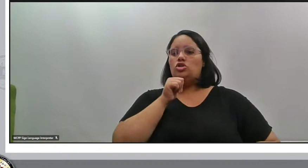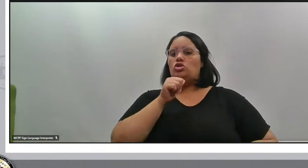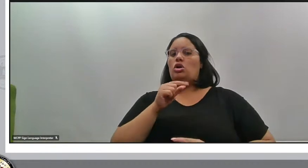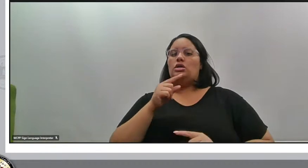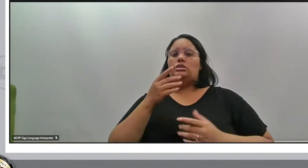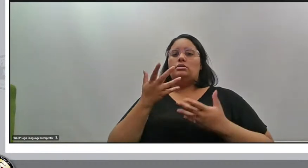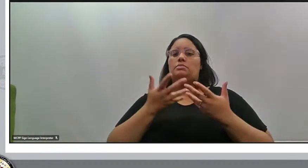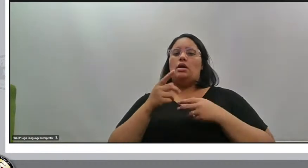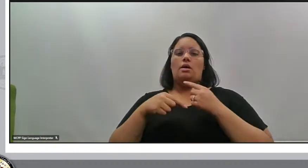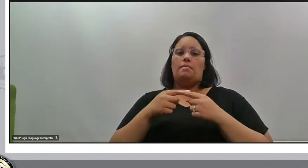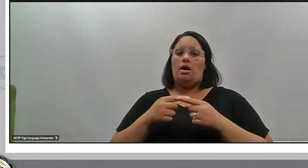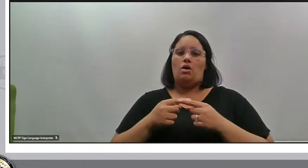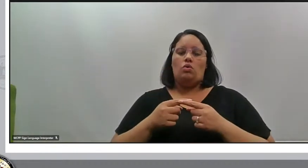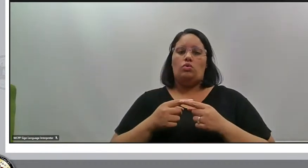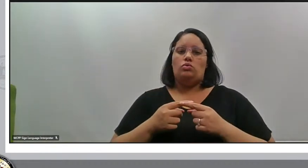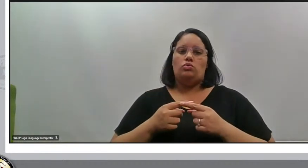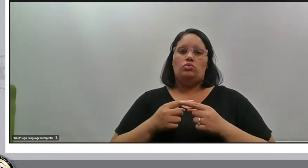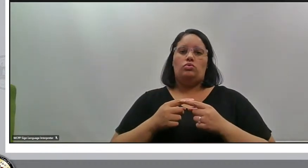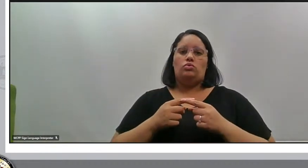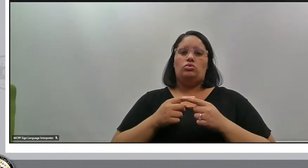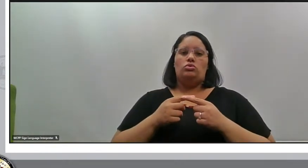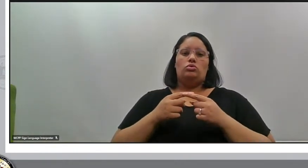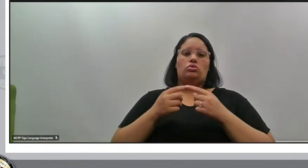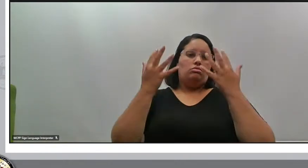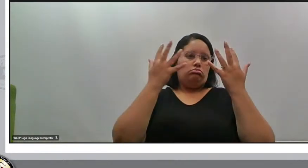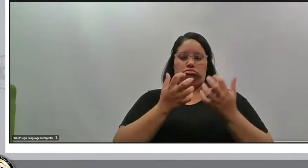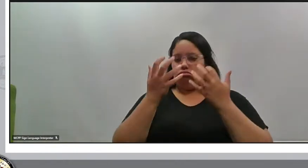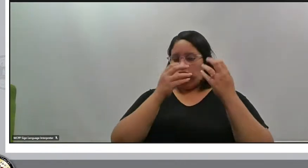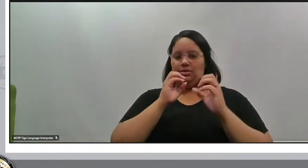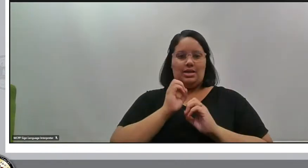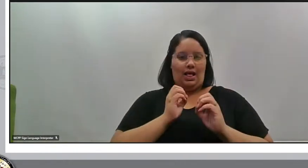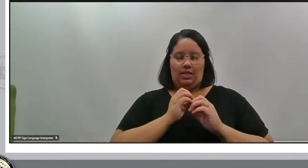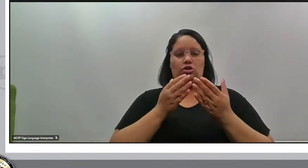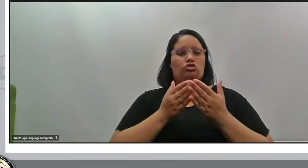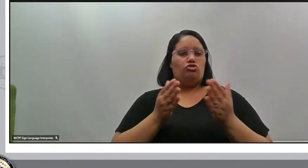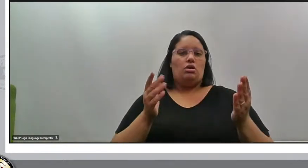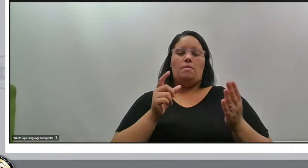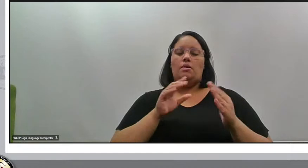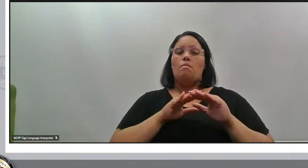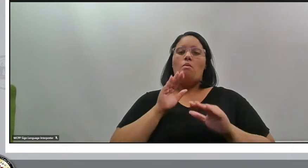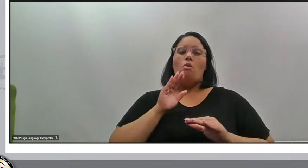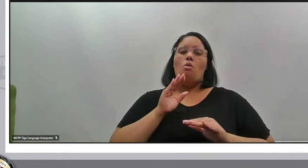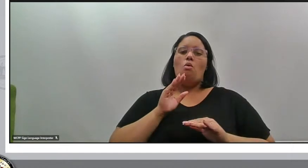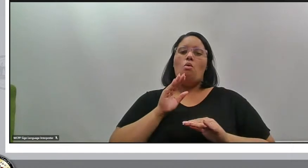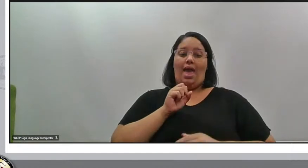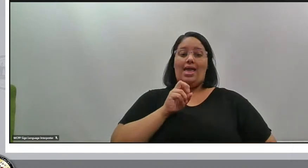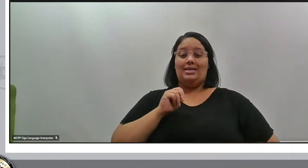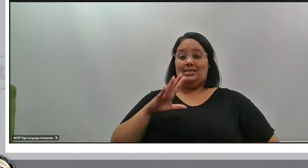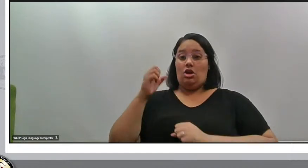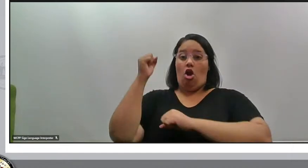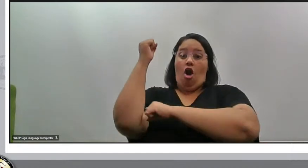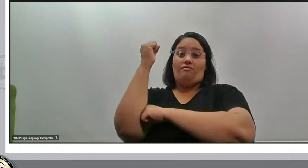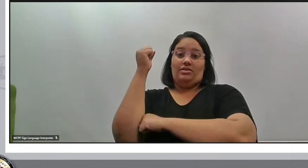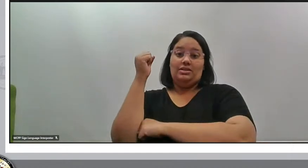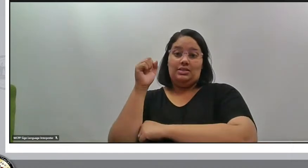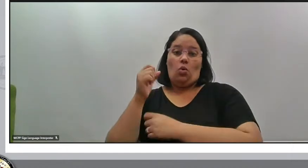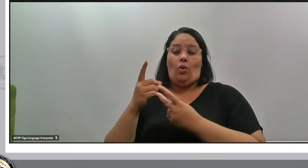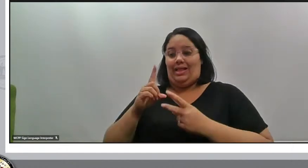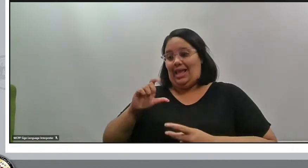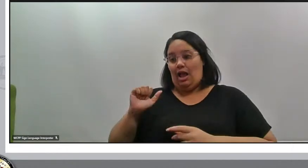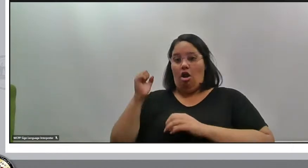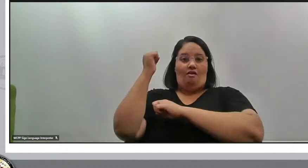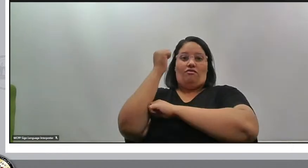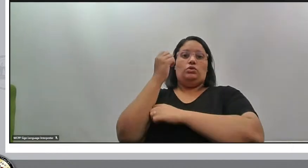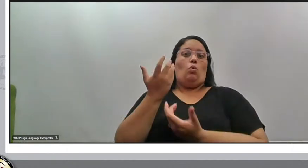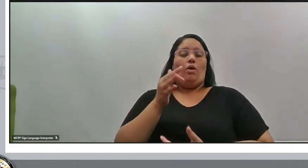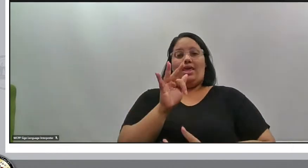about the configuration and stuff like that generally. And it's not just the ANC officers or the DA officers or the